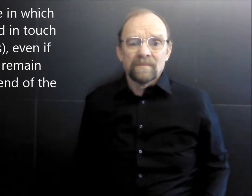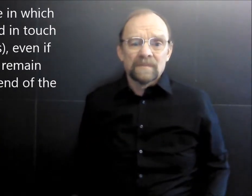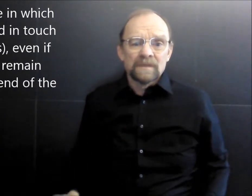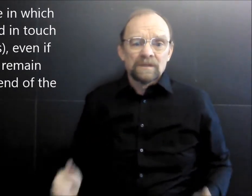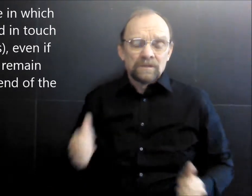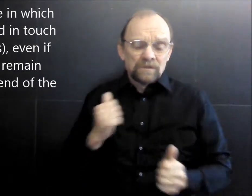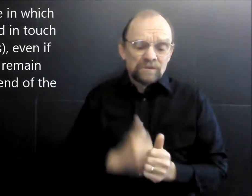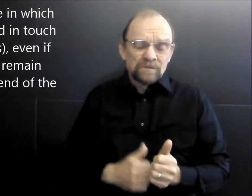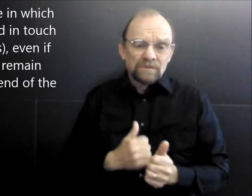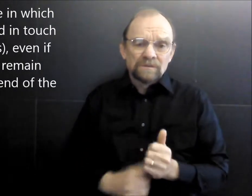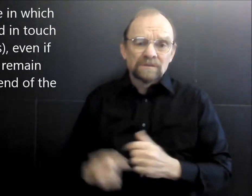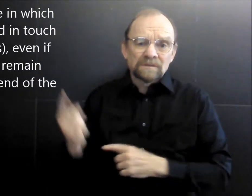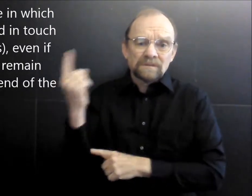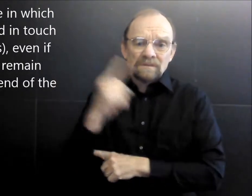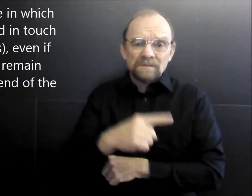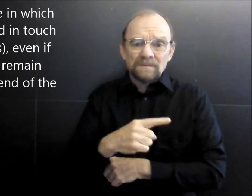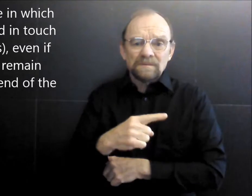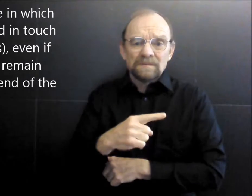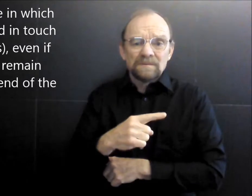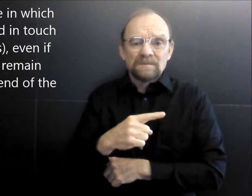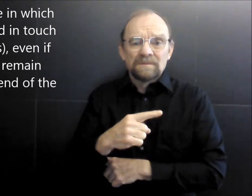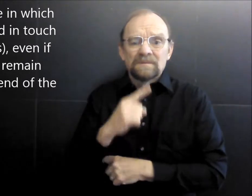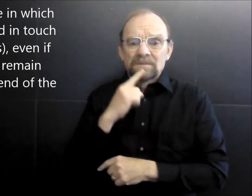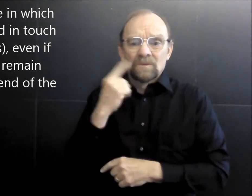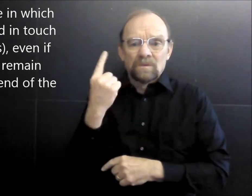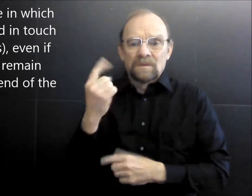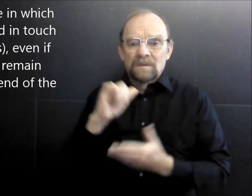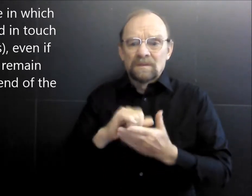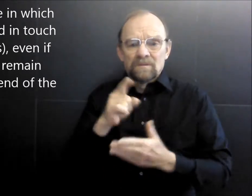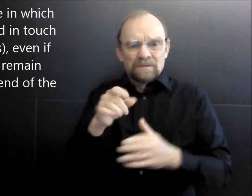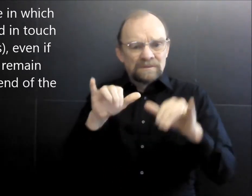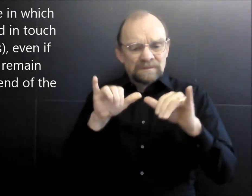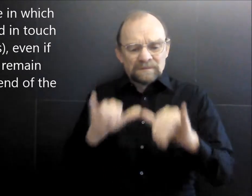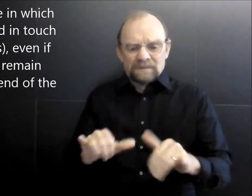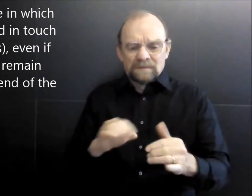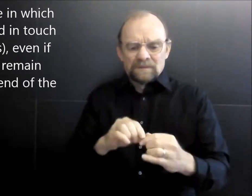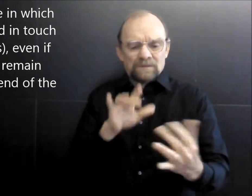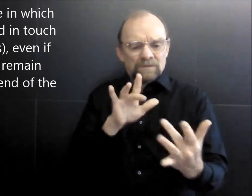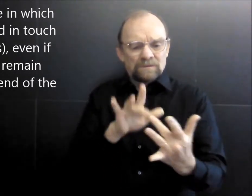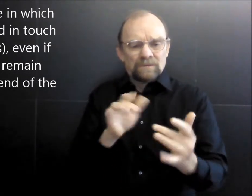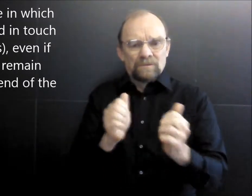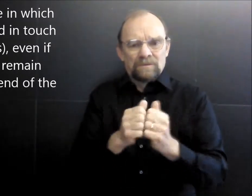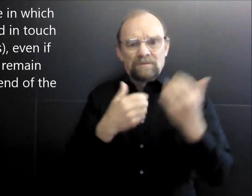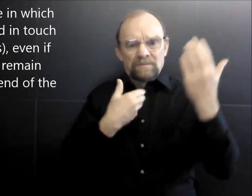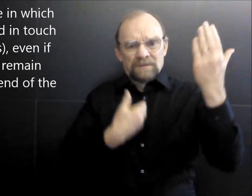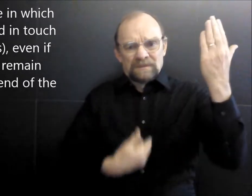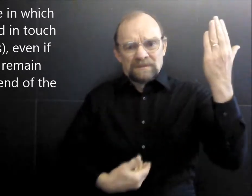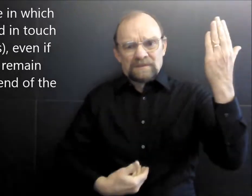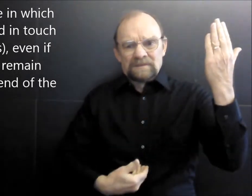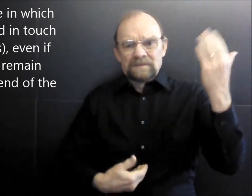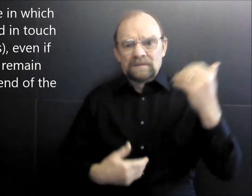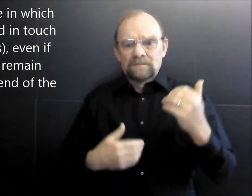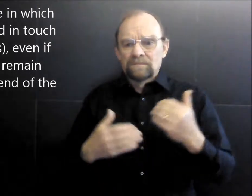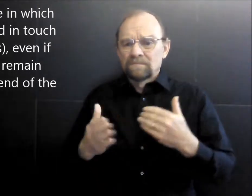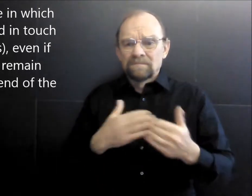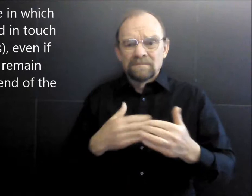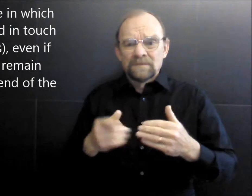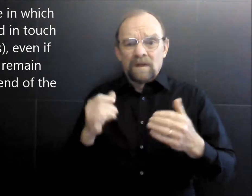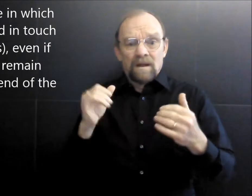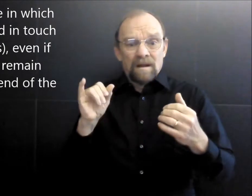Each day is one, in which you have stayed in touch with me, even if many things remain undone at the end of the